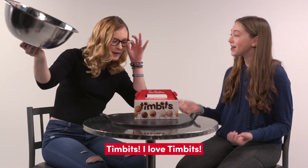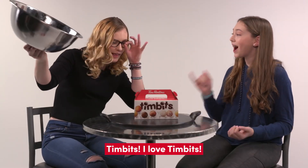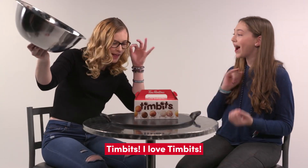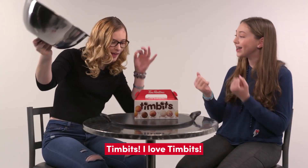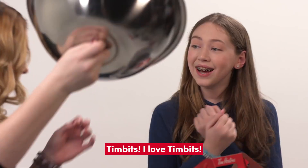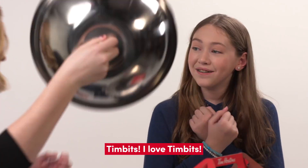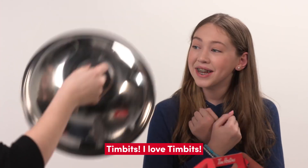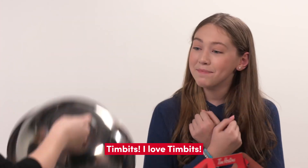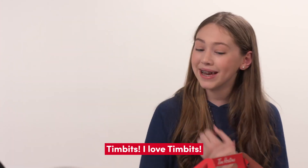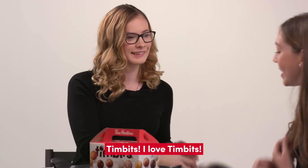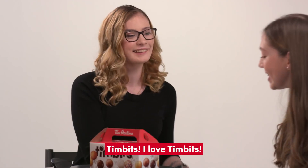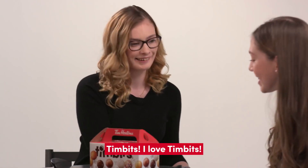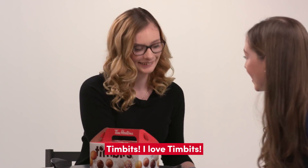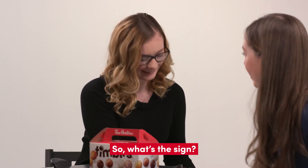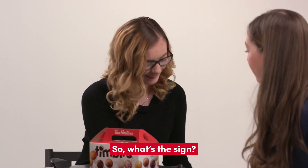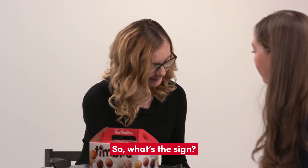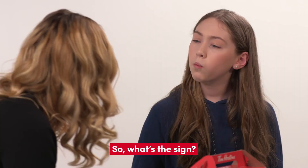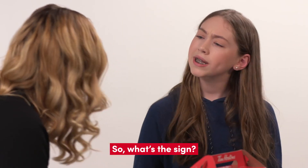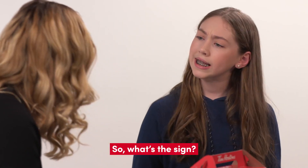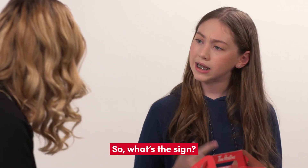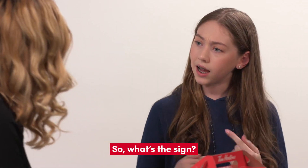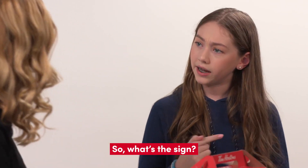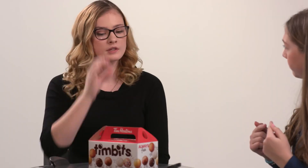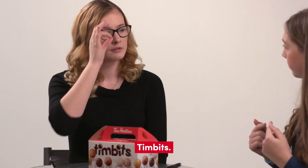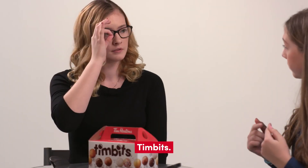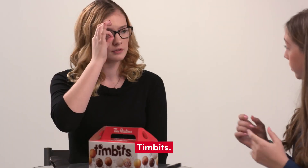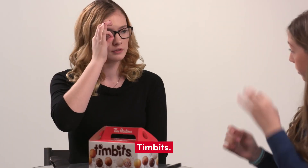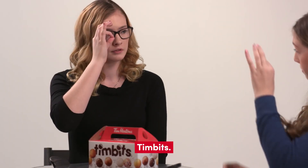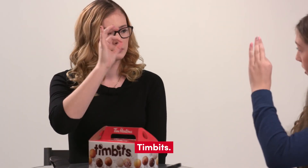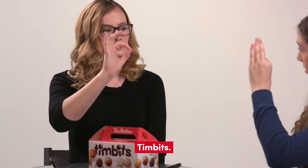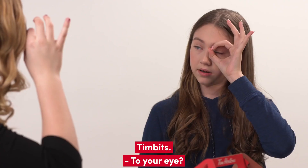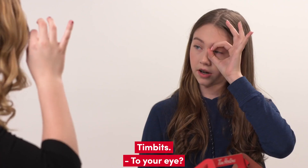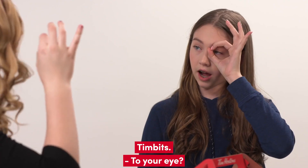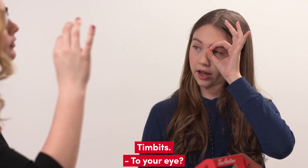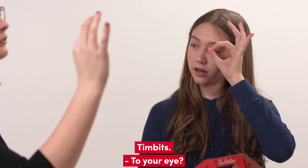Timbits. I love Timbits. So what's the sign? So Timbits to your eye.